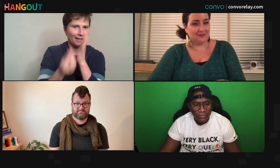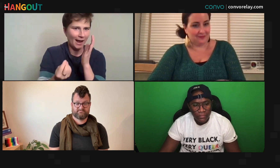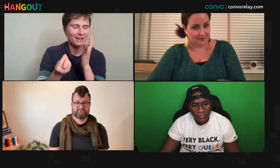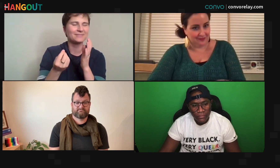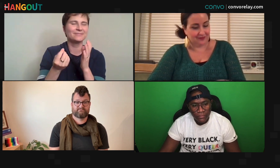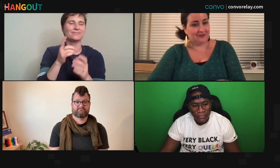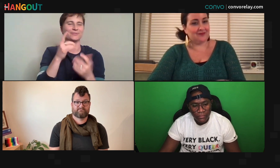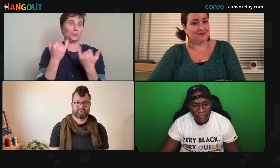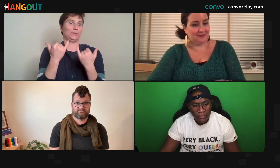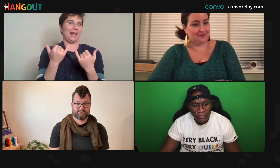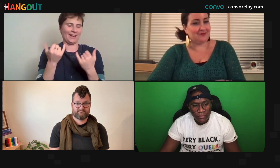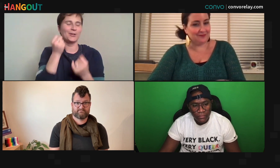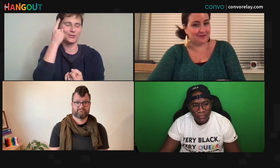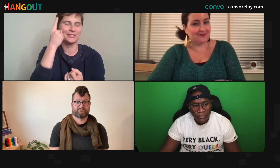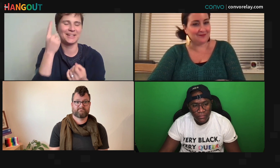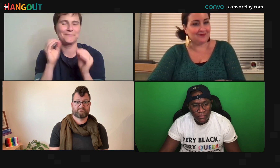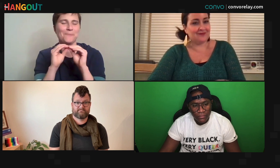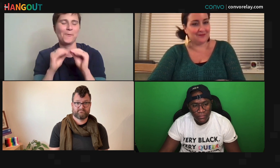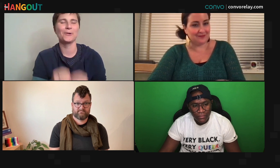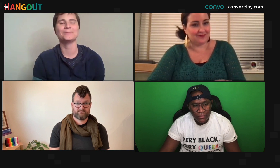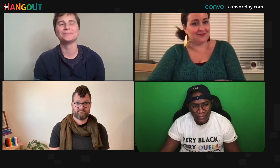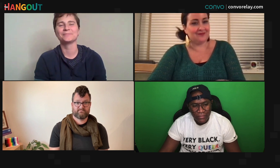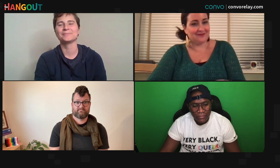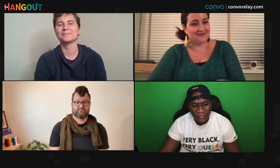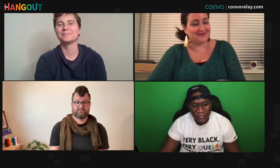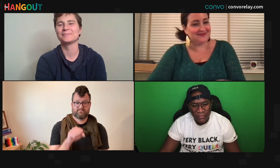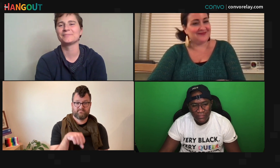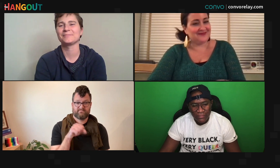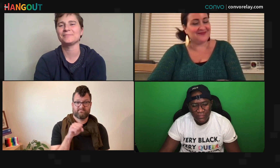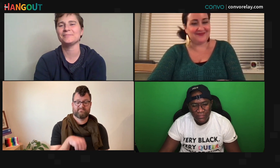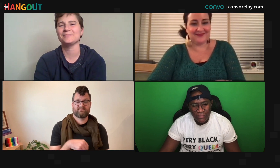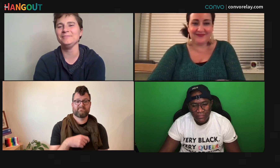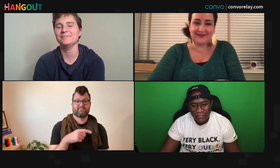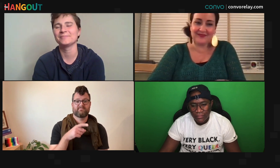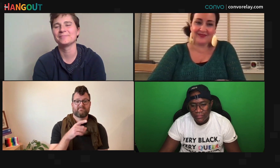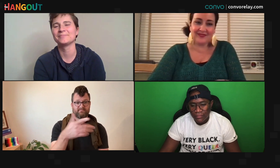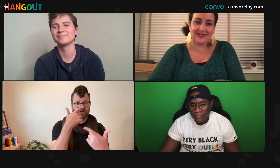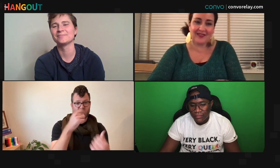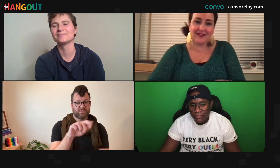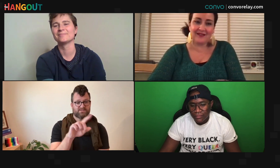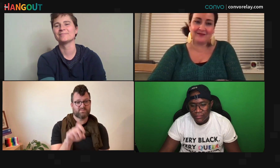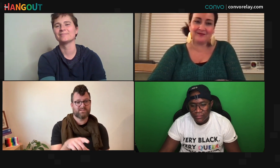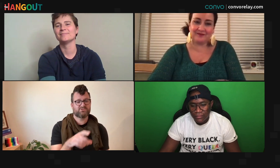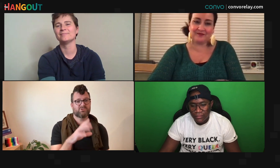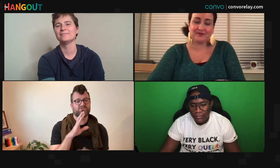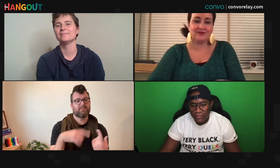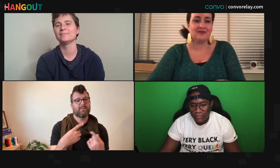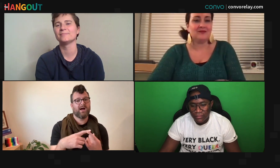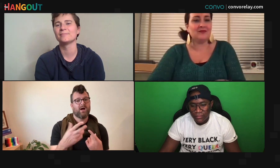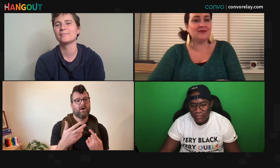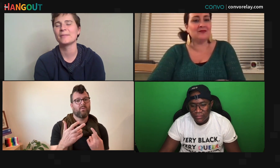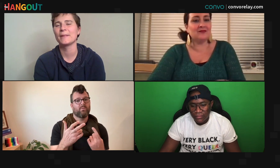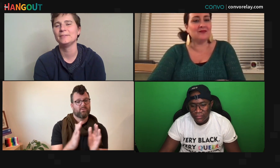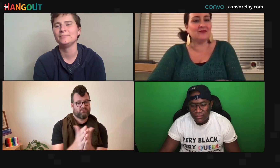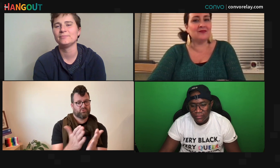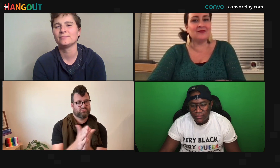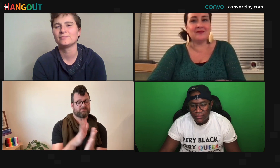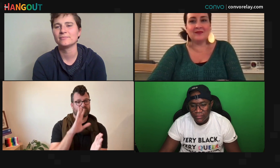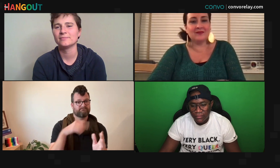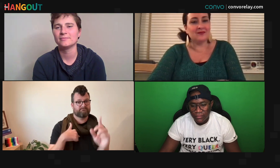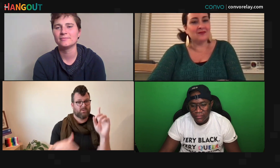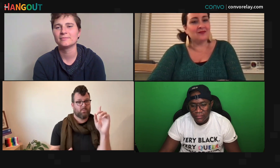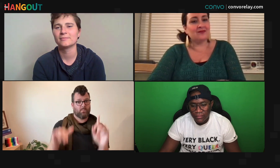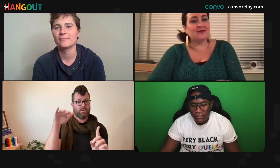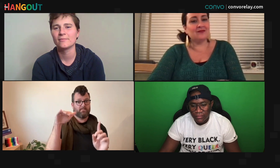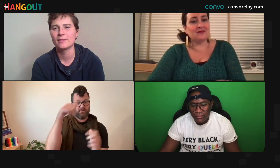it's more of a hindsight. I understand it more than I did growing up. This is Jonez. This